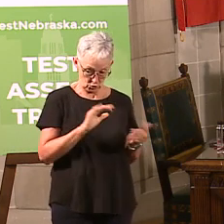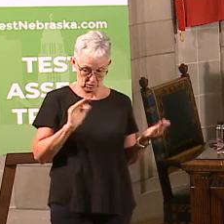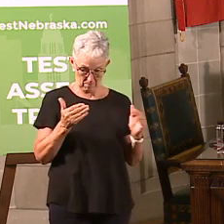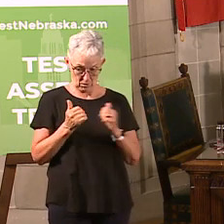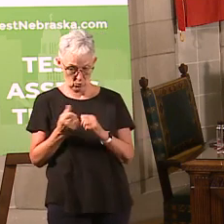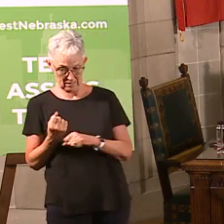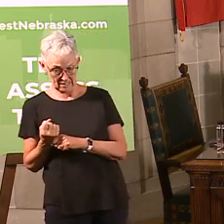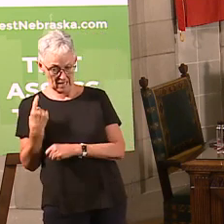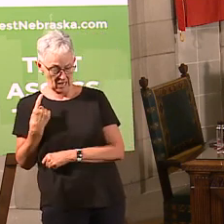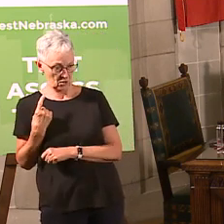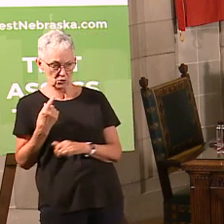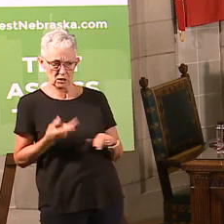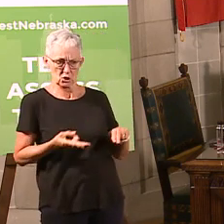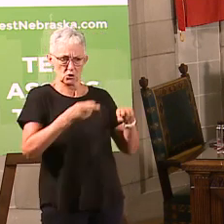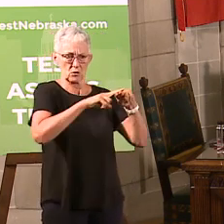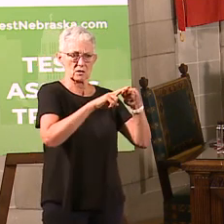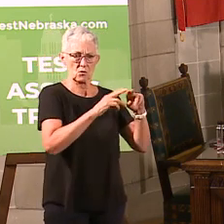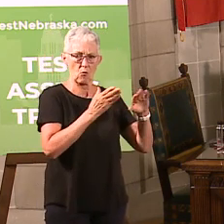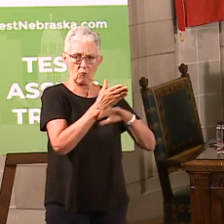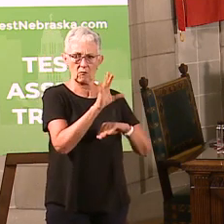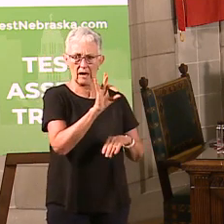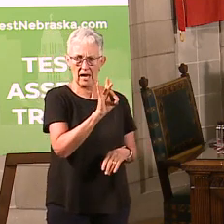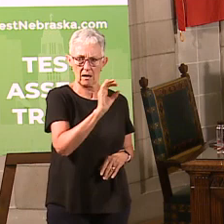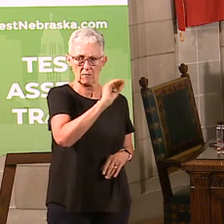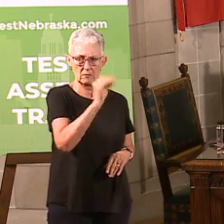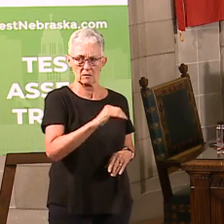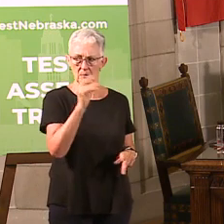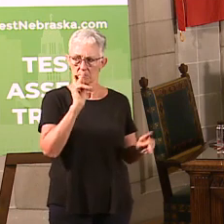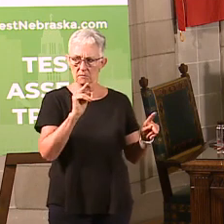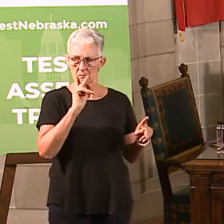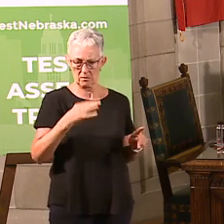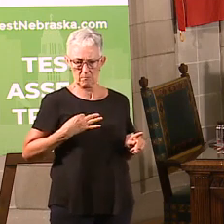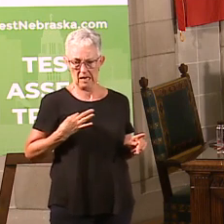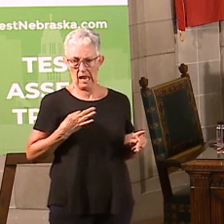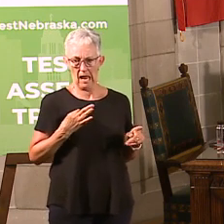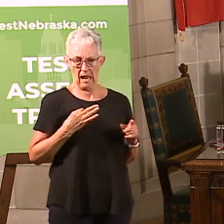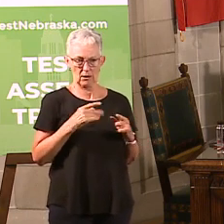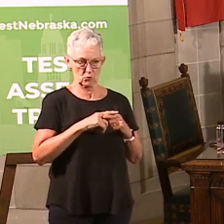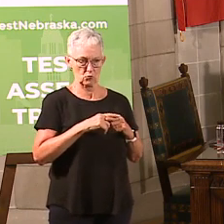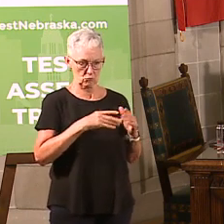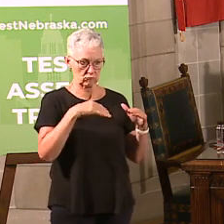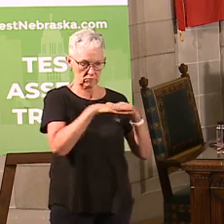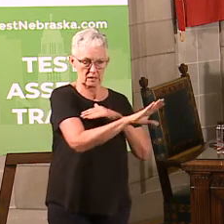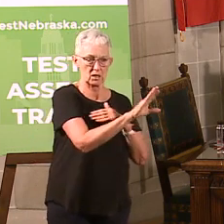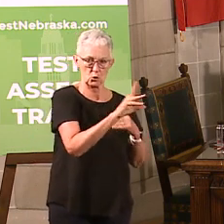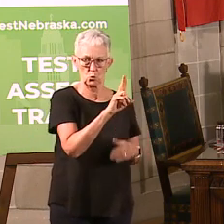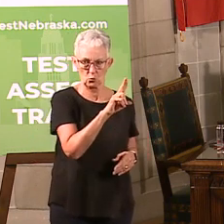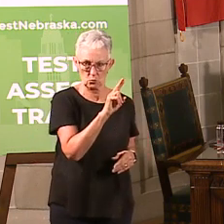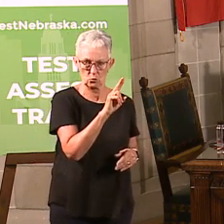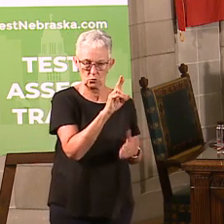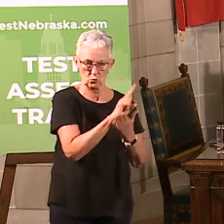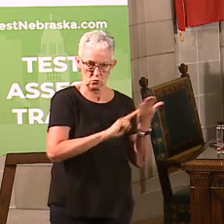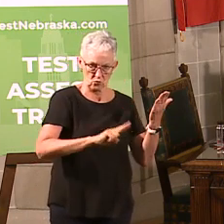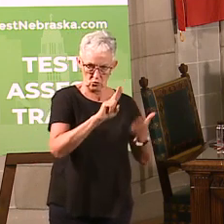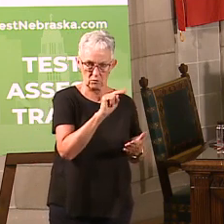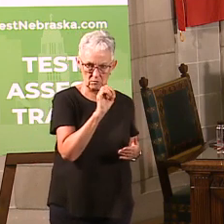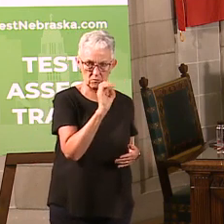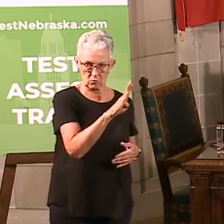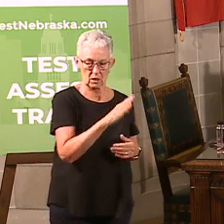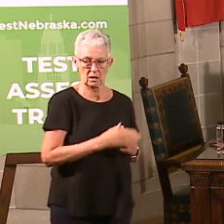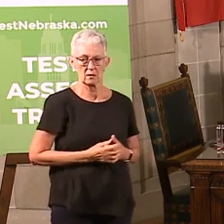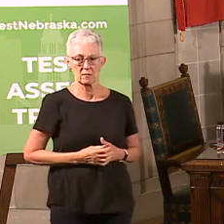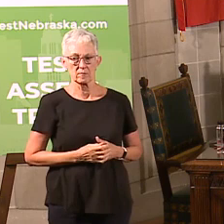it's still an increase of over 8%. Now, we'll see how that turns into actual enrollment, but where most universities across the nation are worried